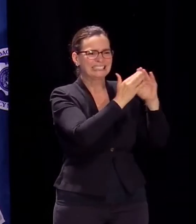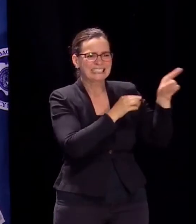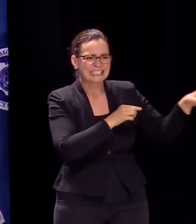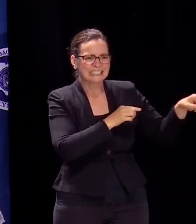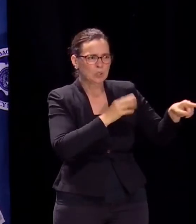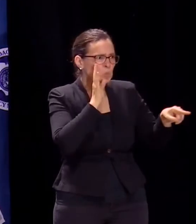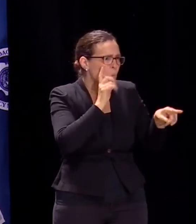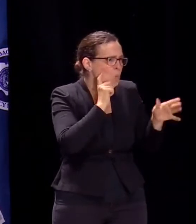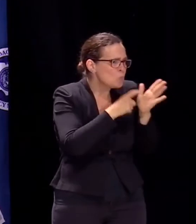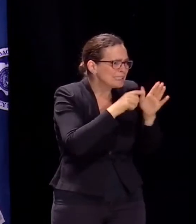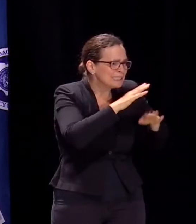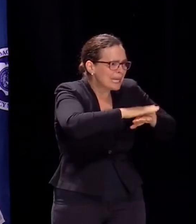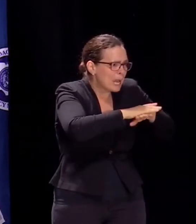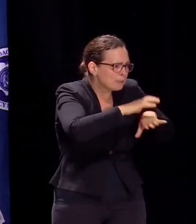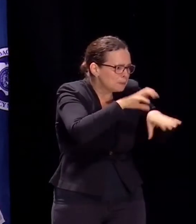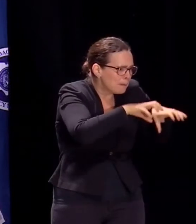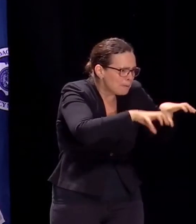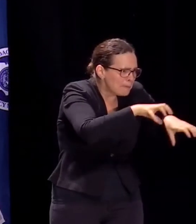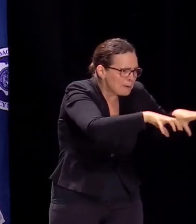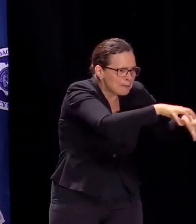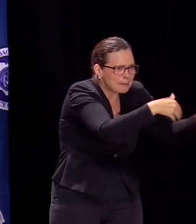So you've also seen